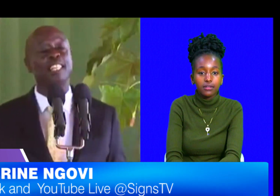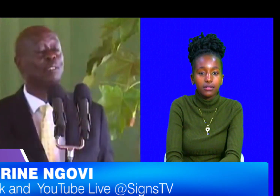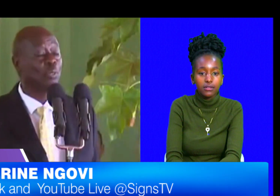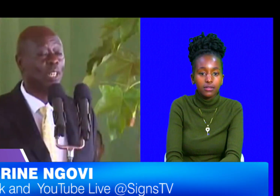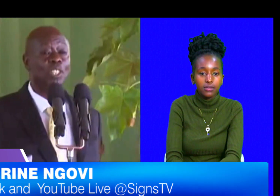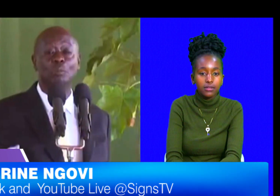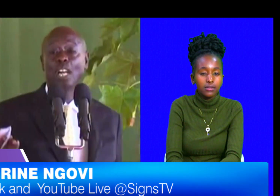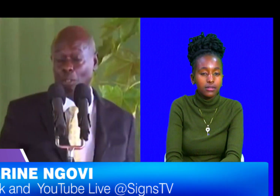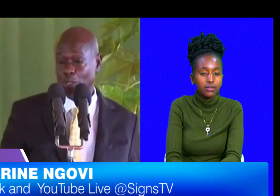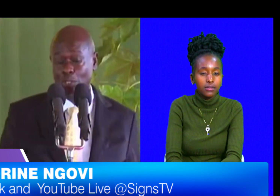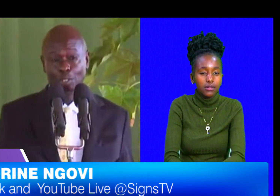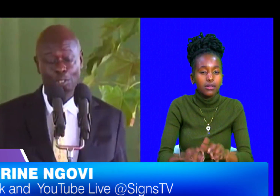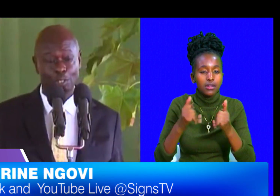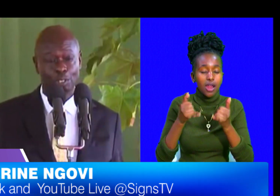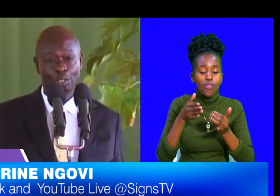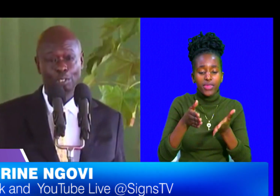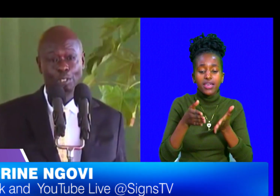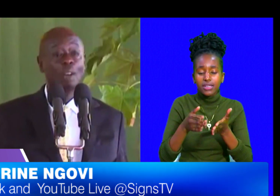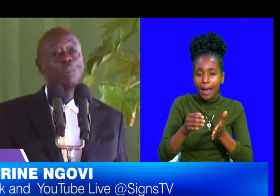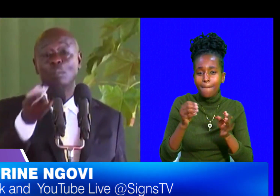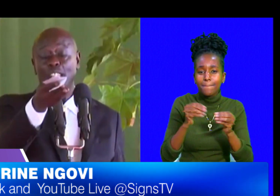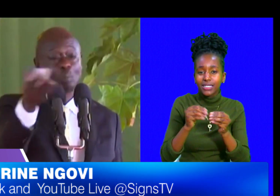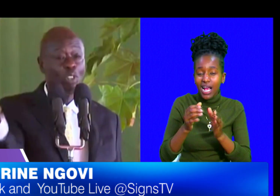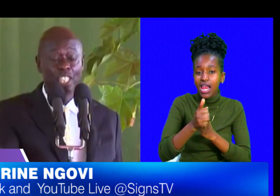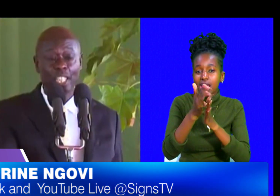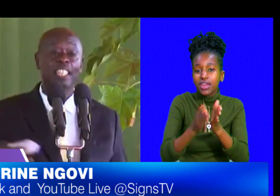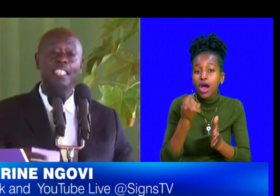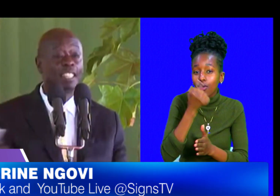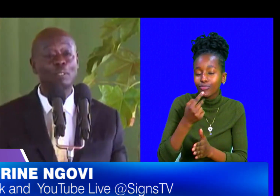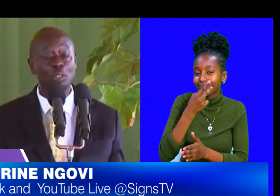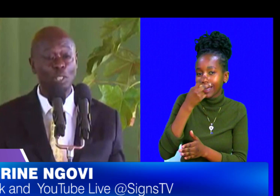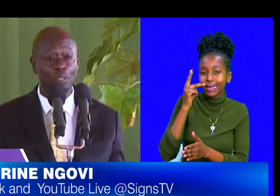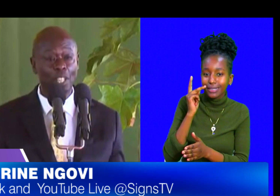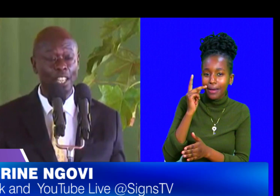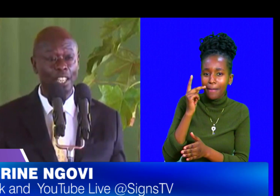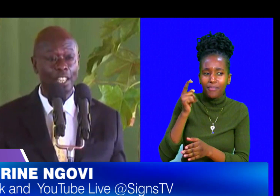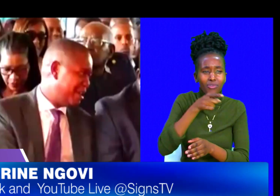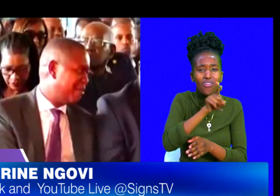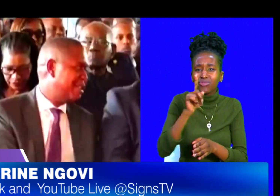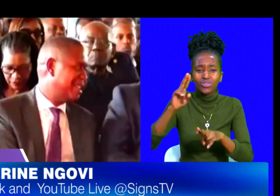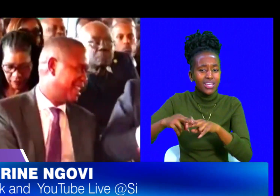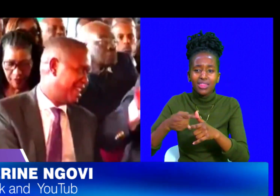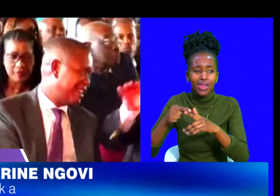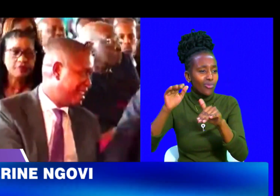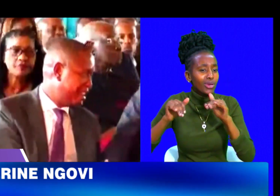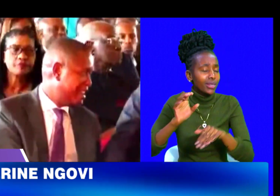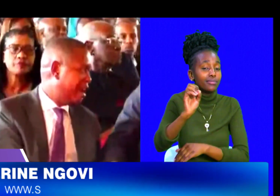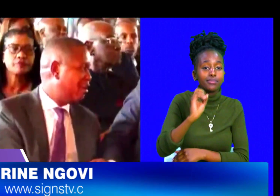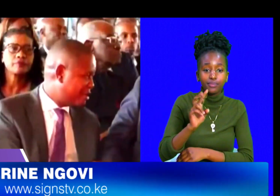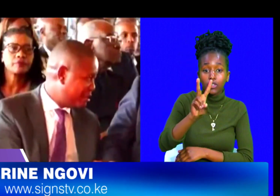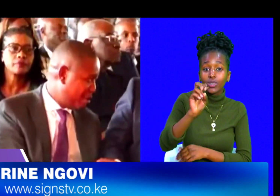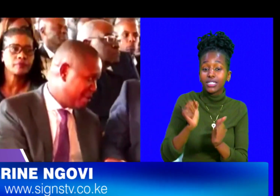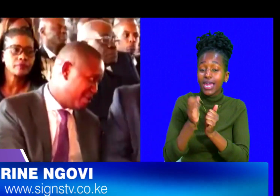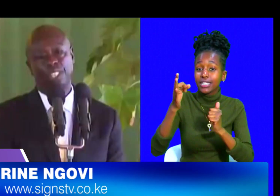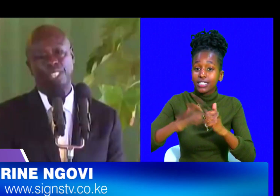Endelea inaongozwa na Mheshimiwa Kalonzo. Hapo hakuna kitu mmoja. There is nothing for you to eat from there. 2018 Raila